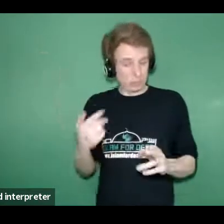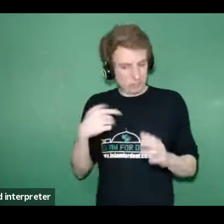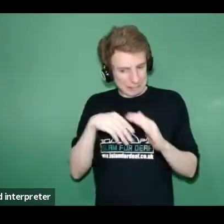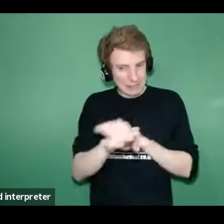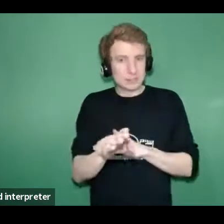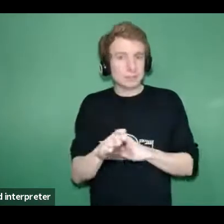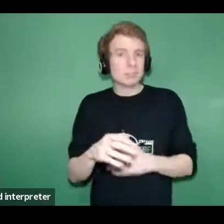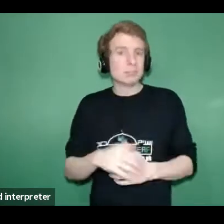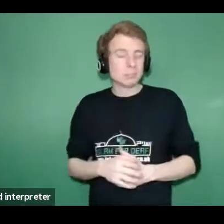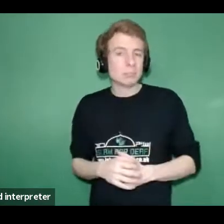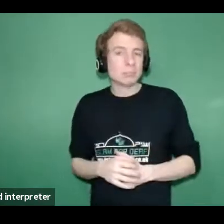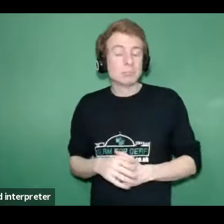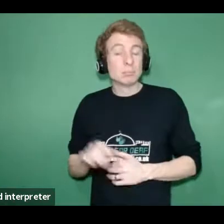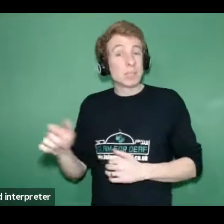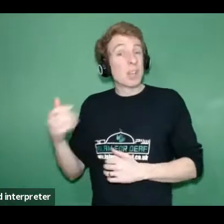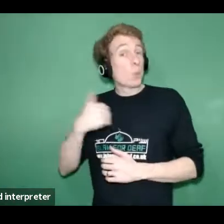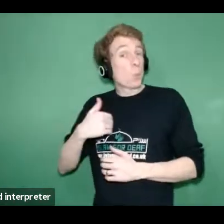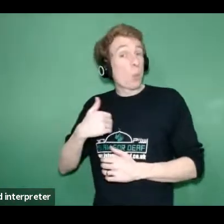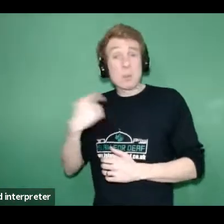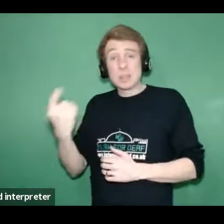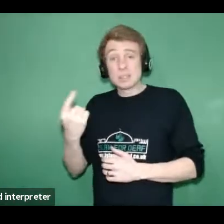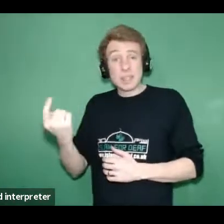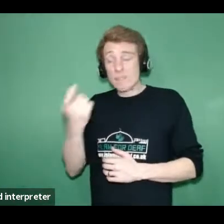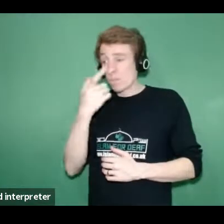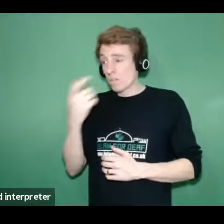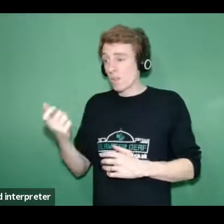She should go and she should attend the prayer.